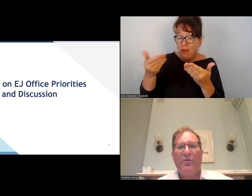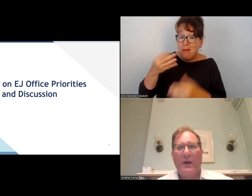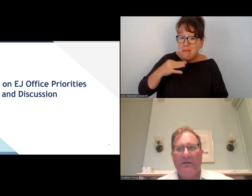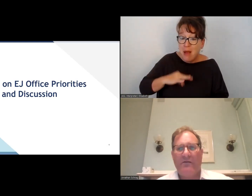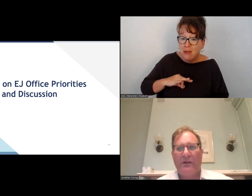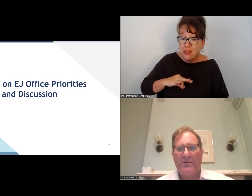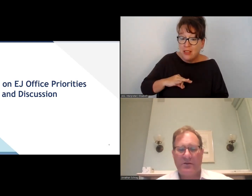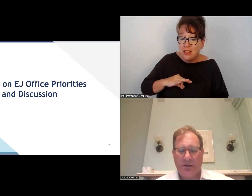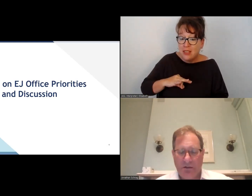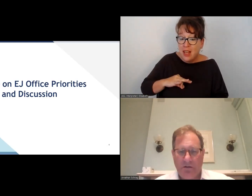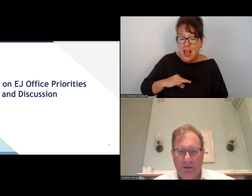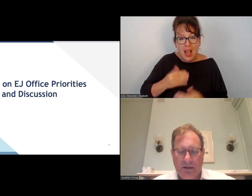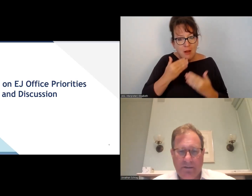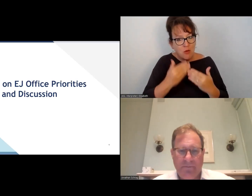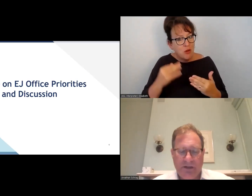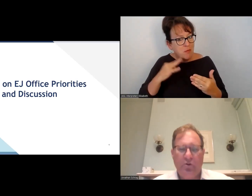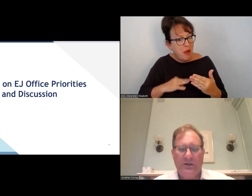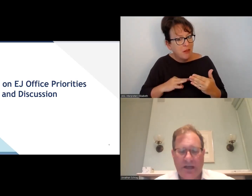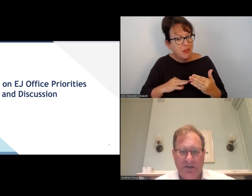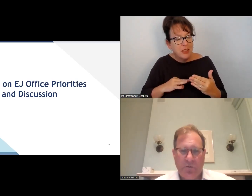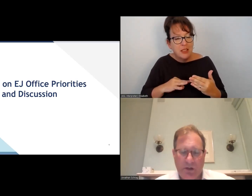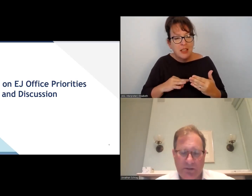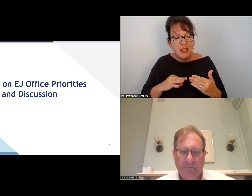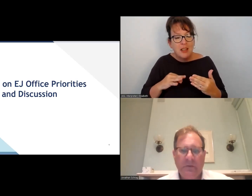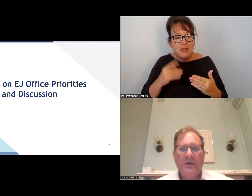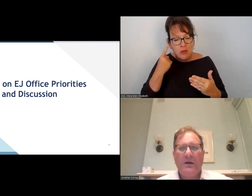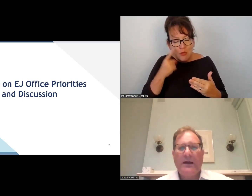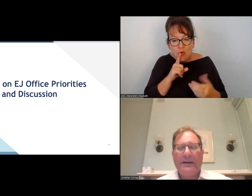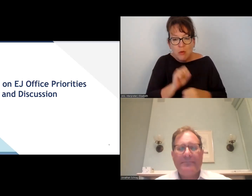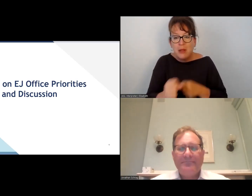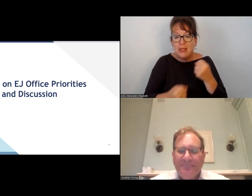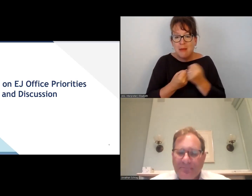benefits in the ways that will actually, that communities actually want.